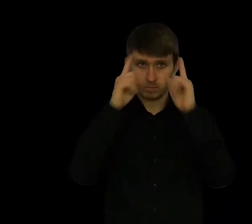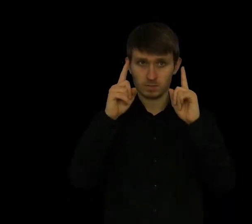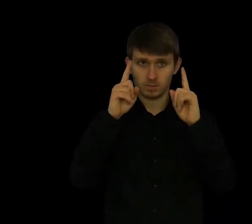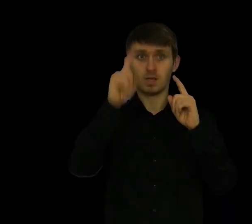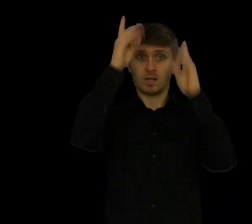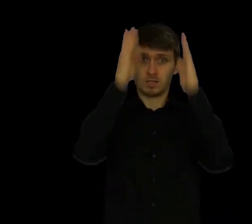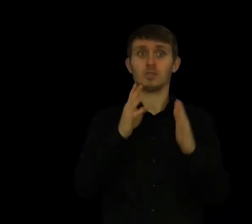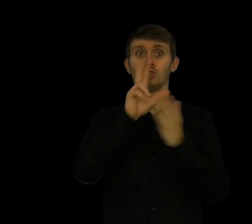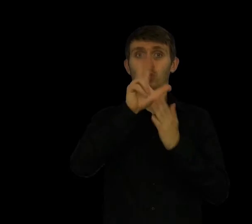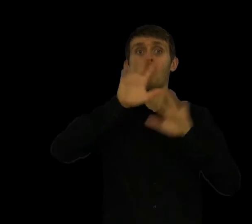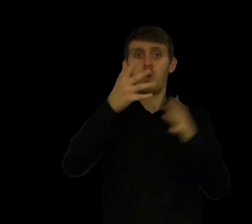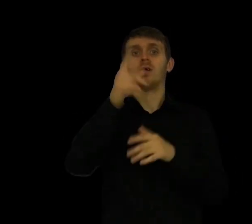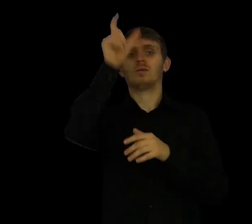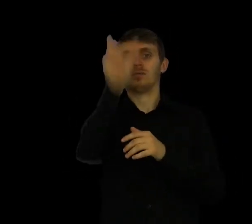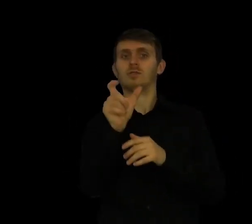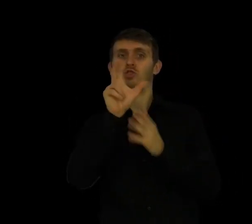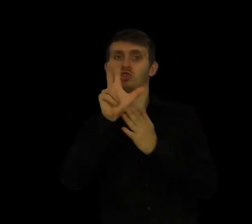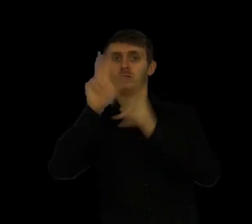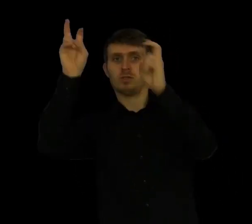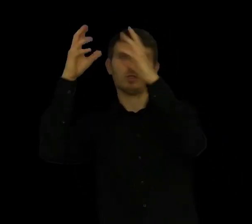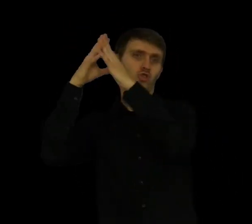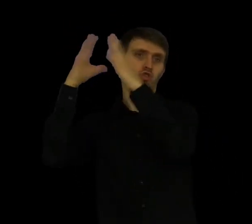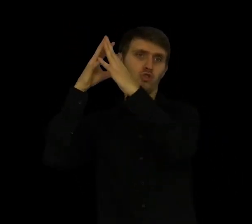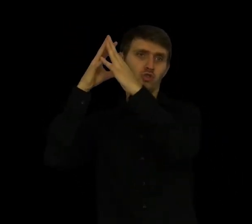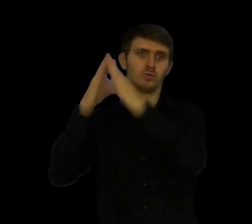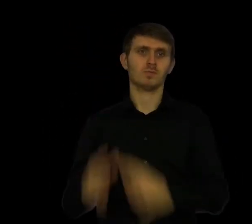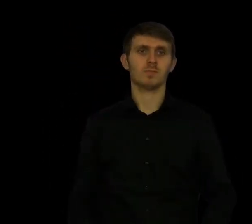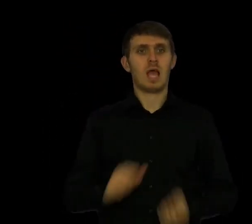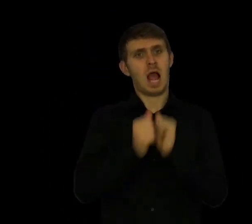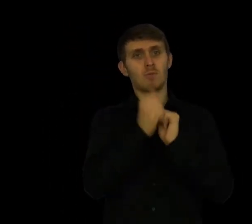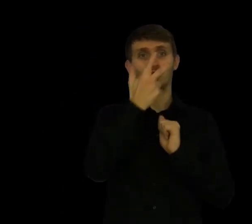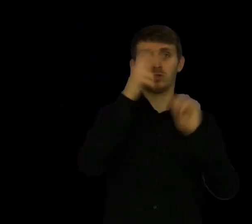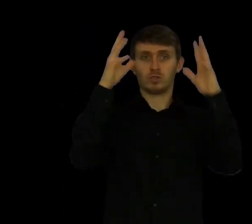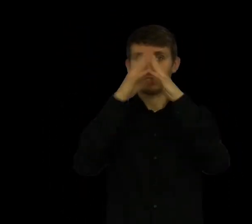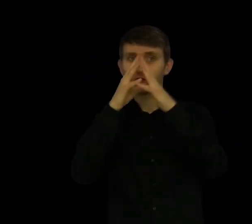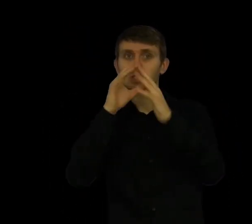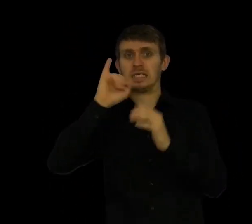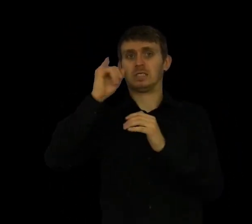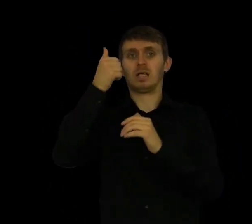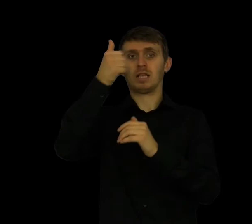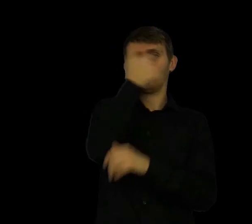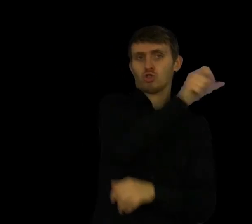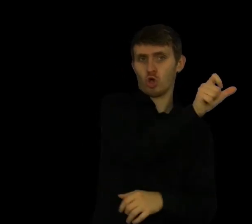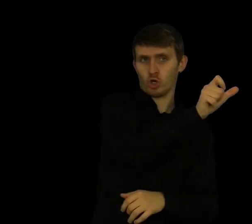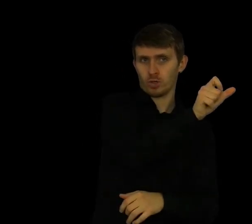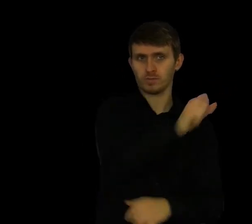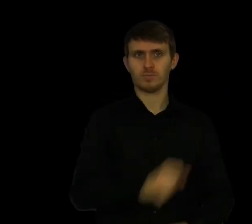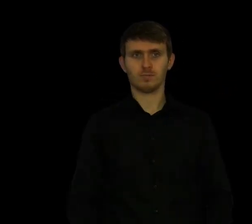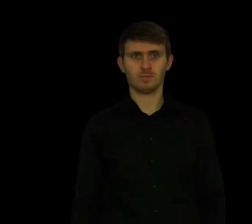Now we have to remind ourselves, this is 13 tens. Or another way of thinking about it, this is 3